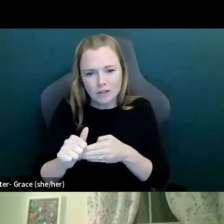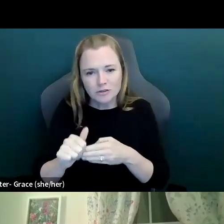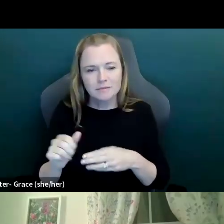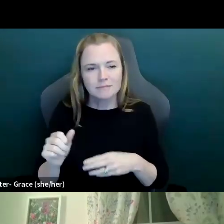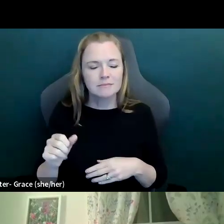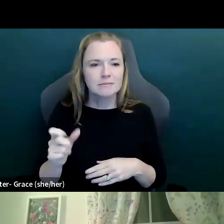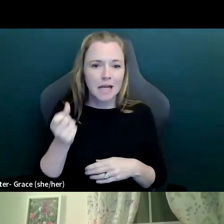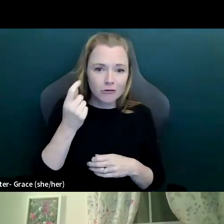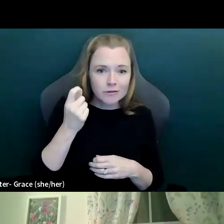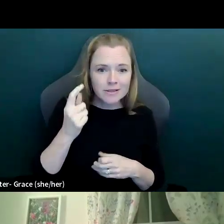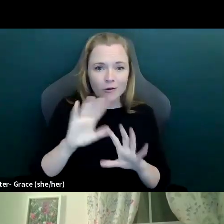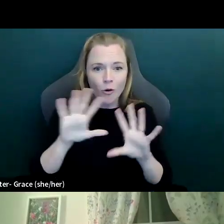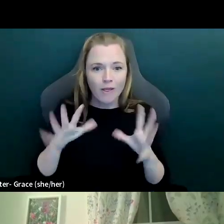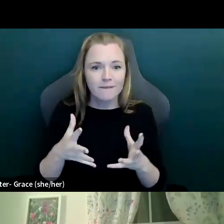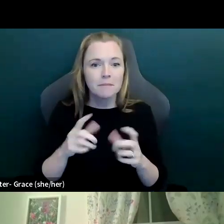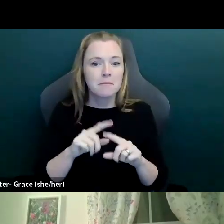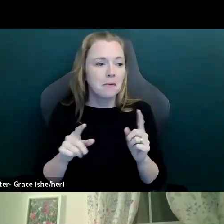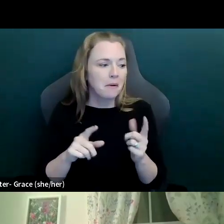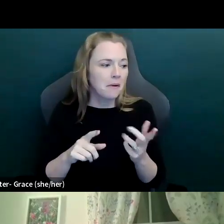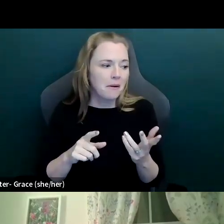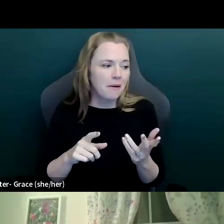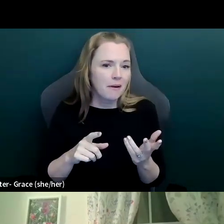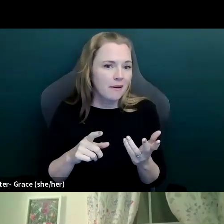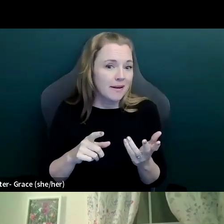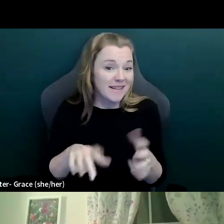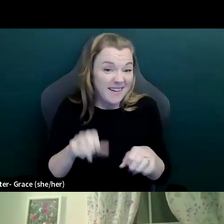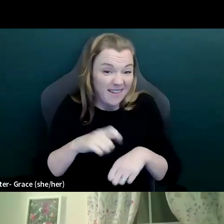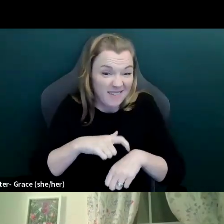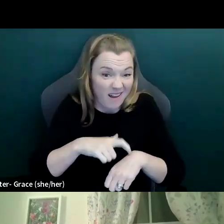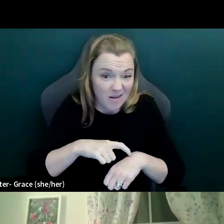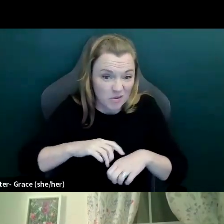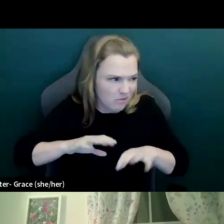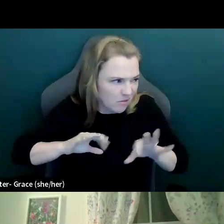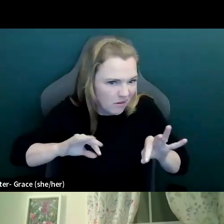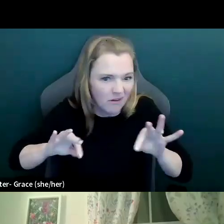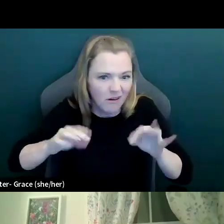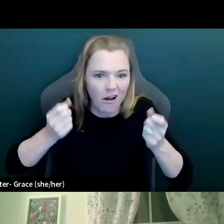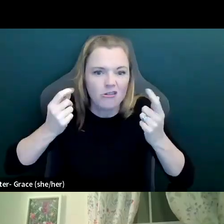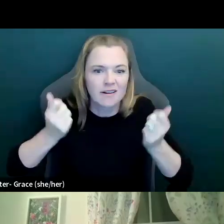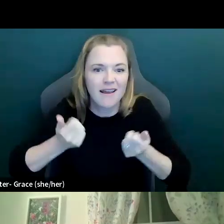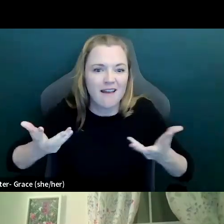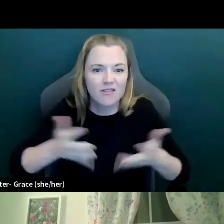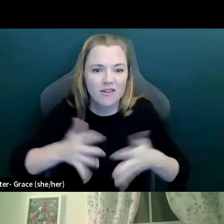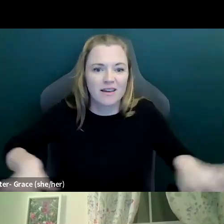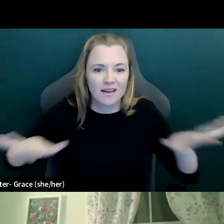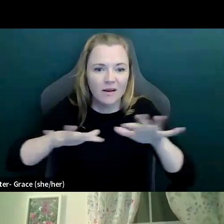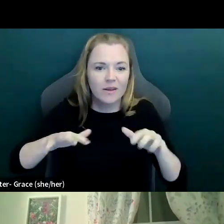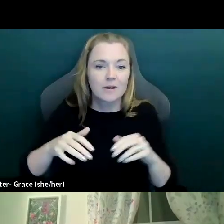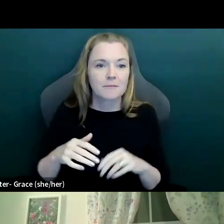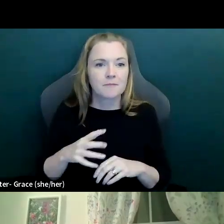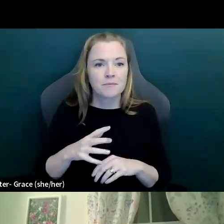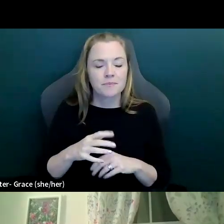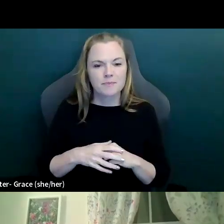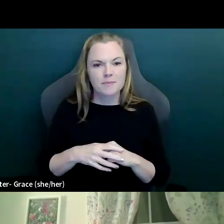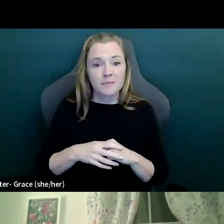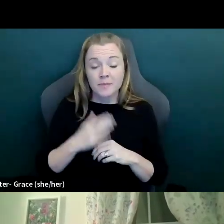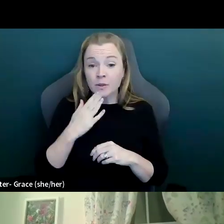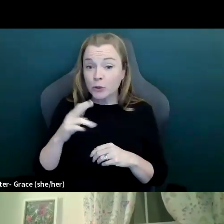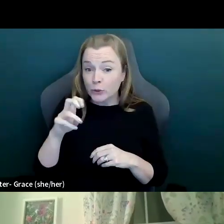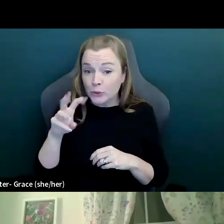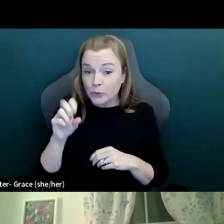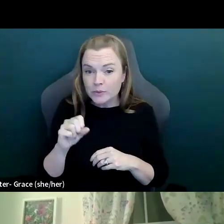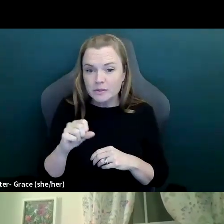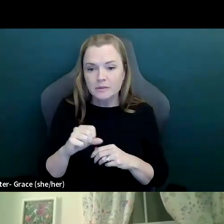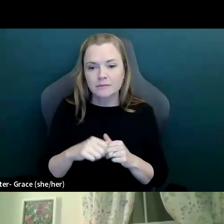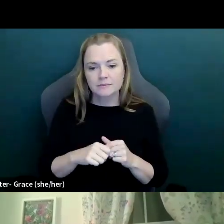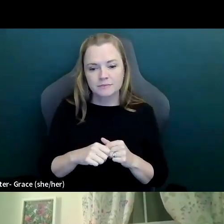takes time is just trying to figure out like everything that's out there and then how you structure what a day is. But the good news is that there's nobody